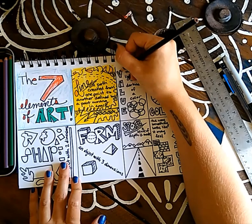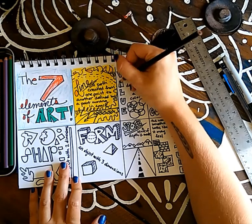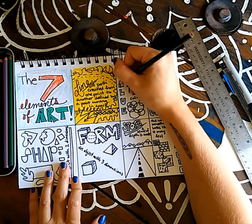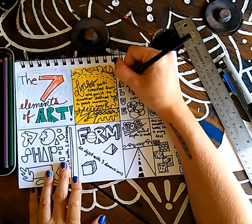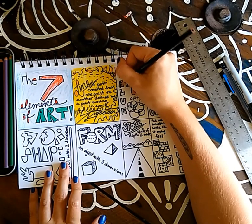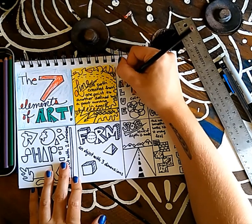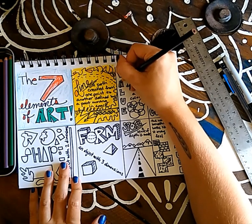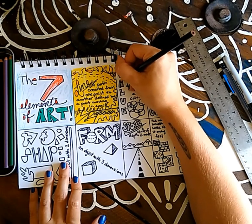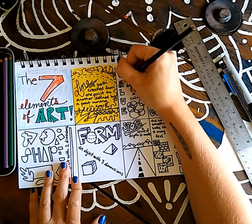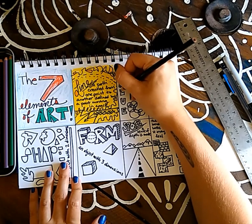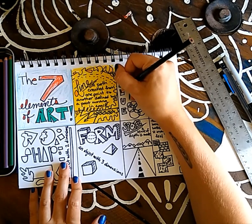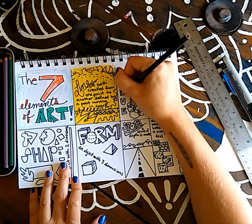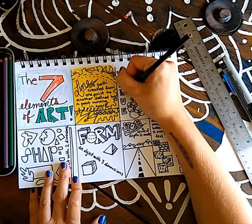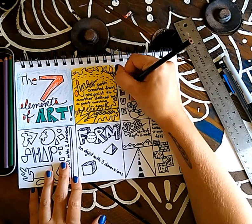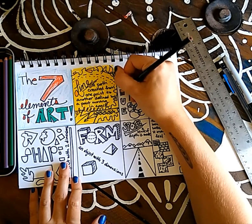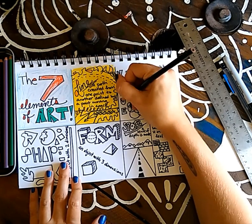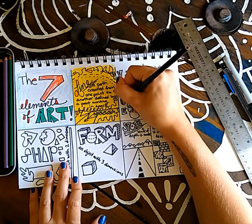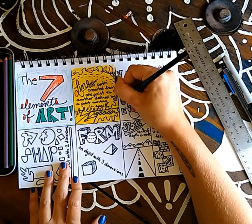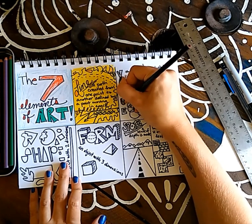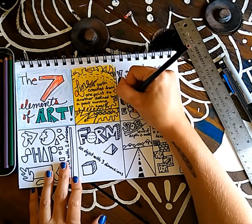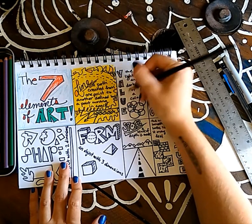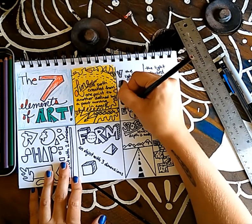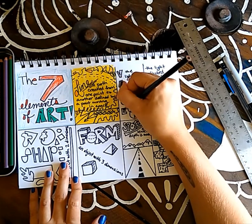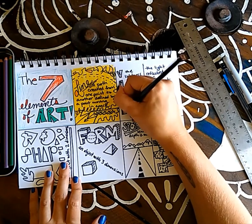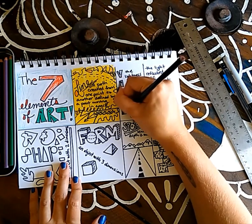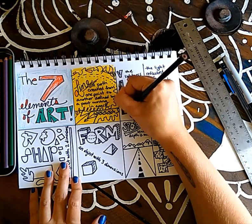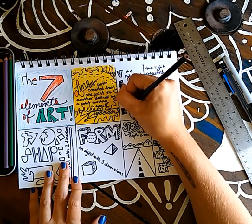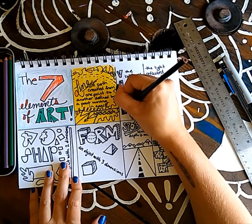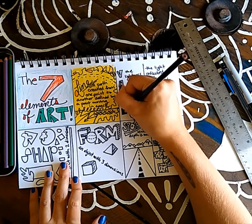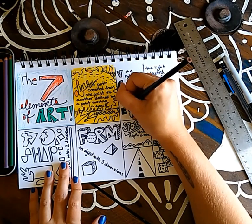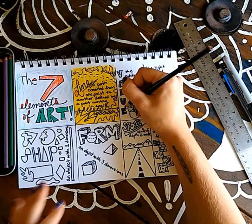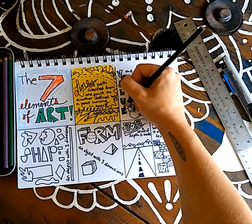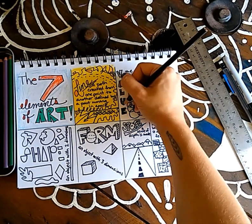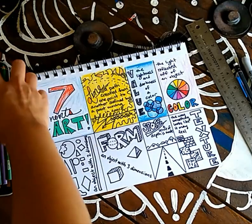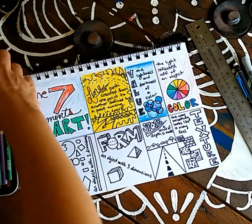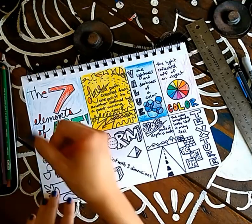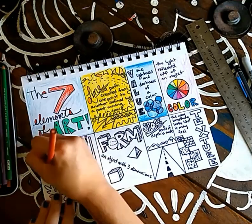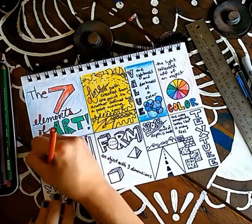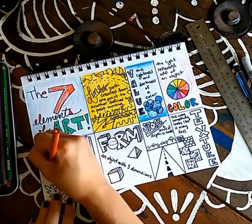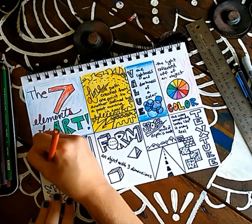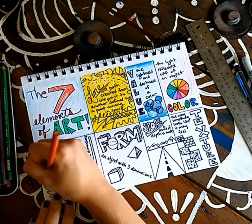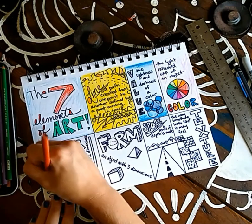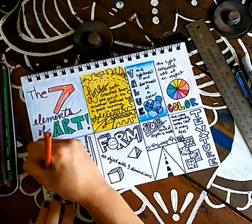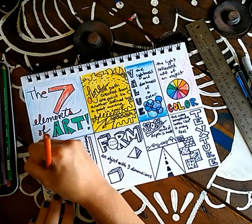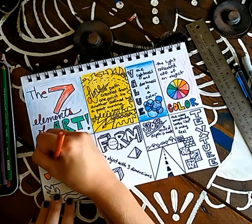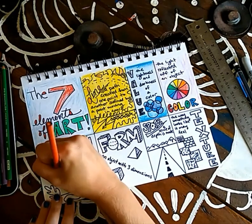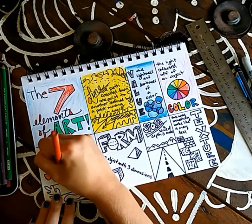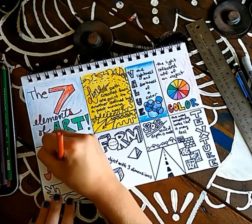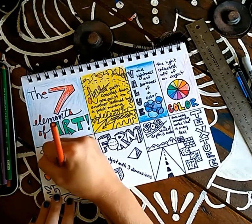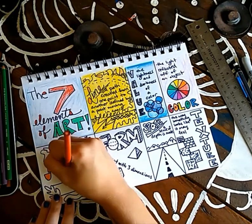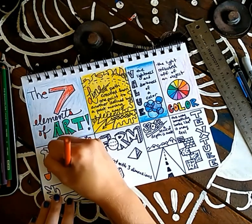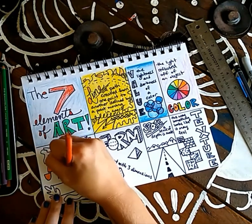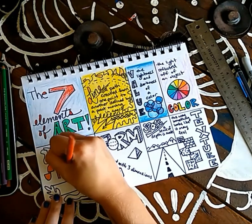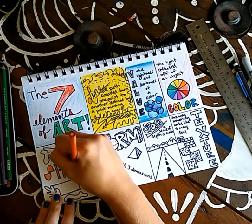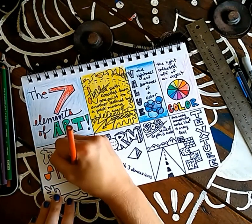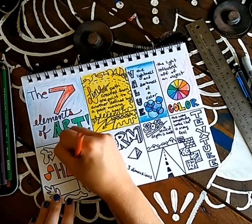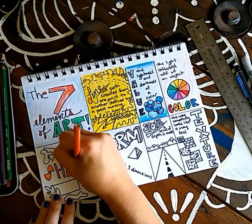don't want any white spots on the paper. And then you turn the page and you restart this whole process again, but